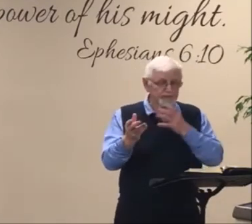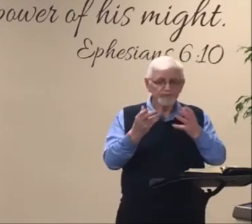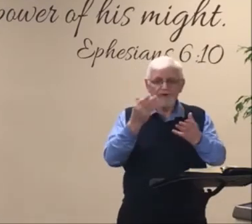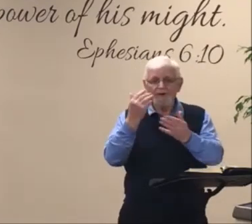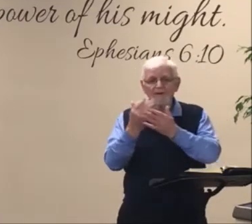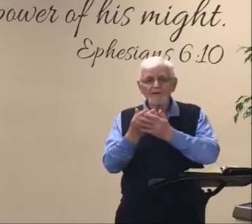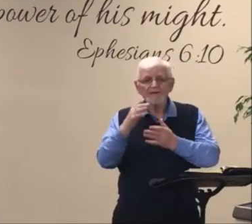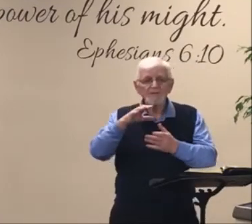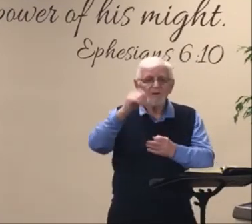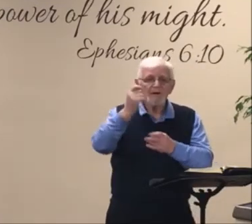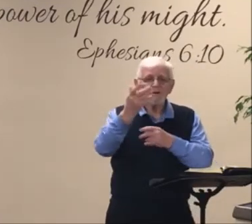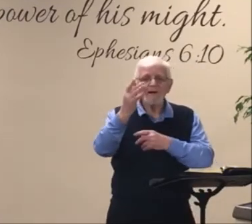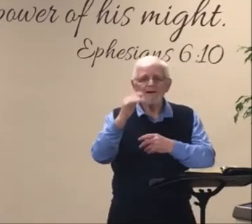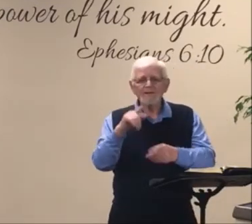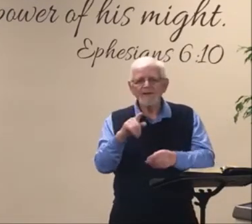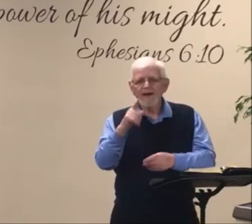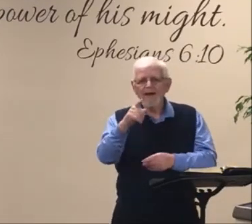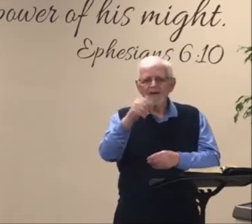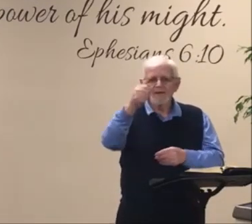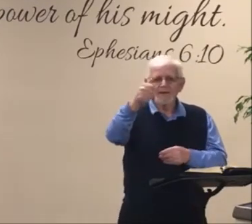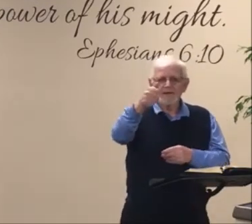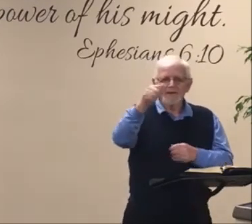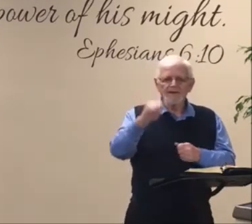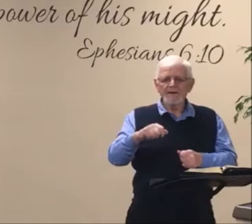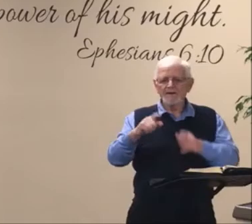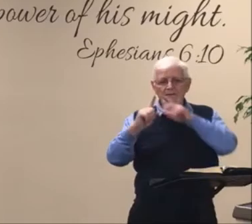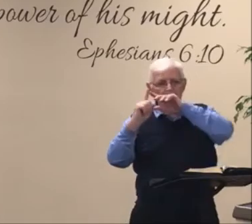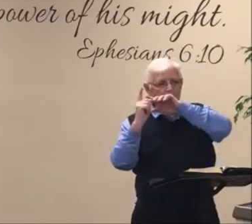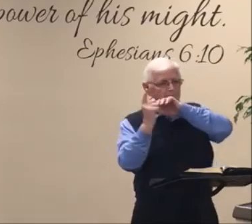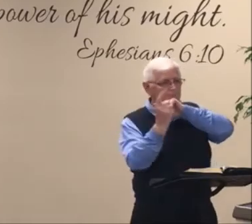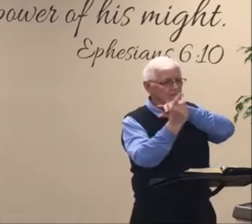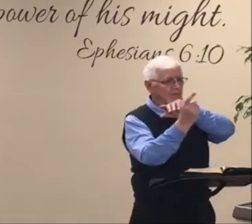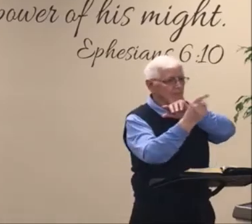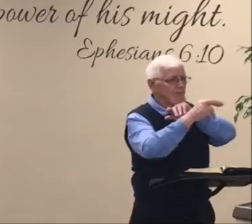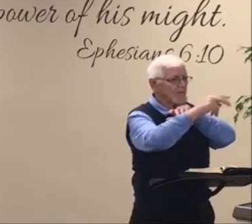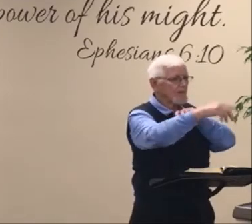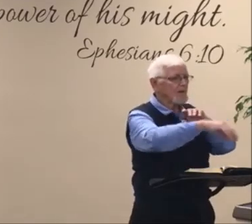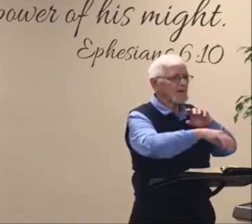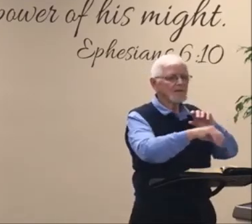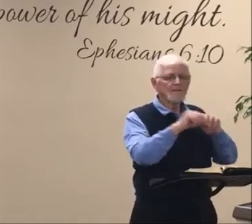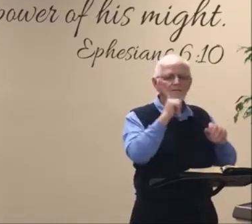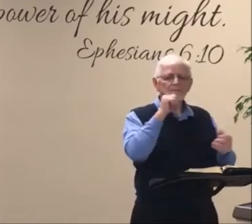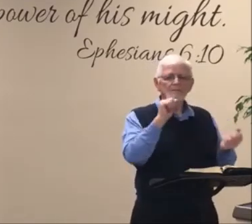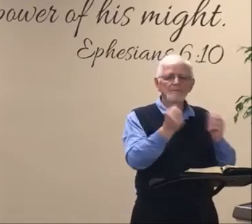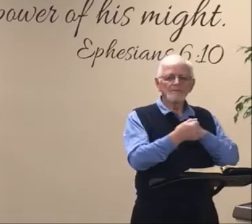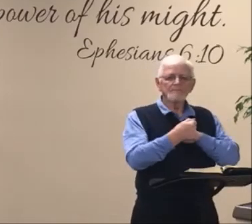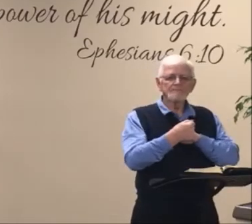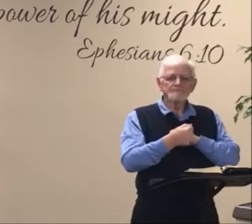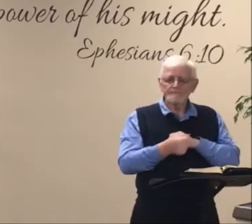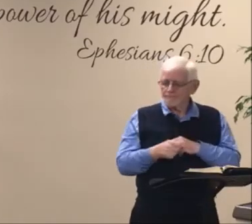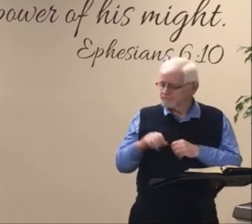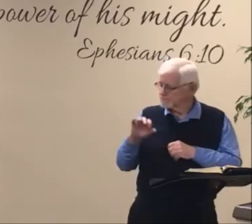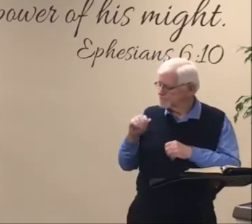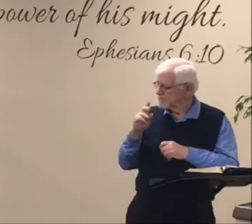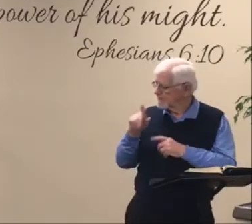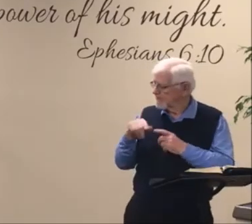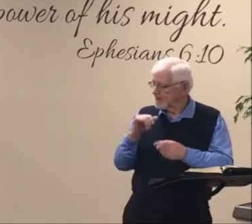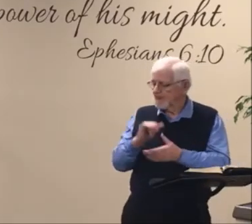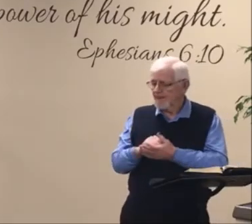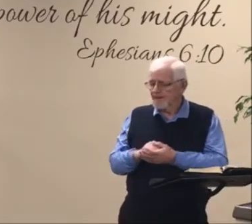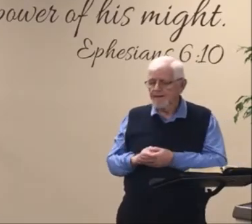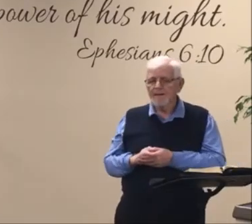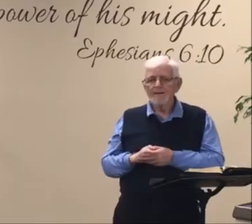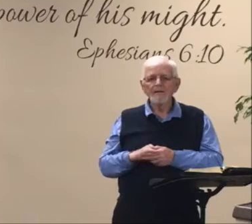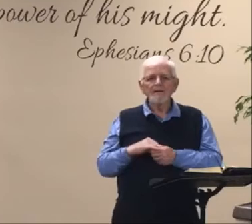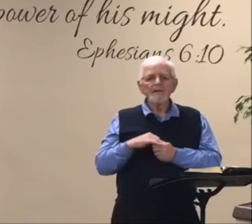The Spirit of God was there, and you can leave unchanged. Somebody made a joke about that. They said Jack Hiles